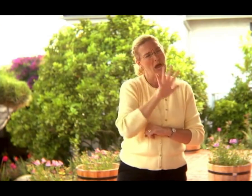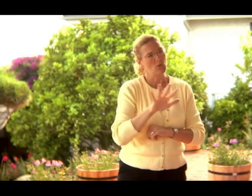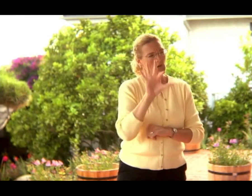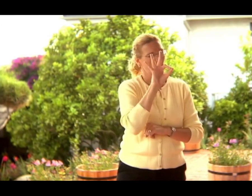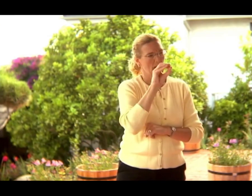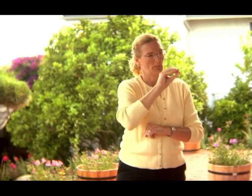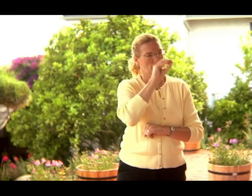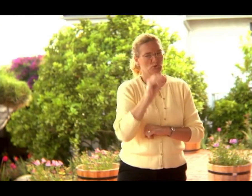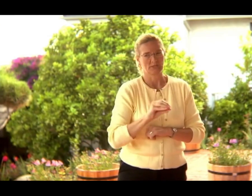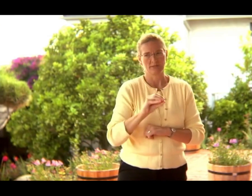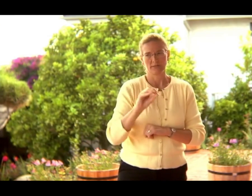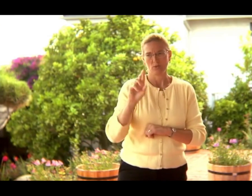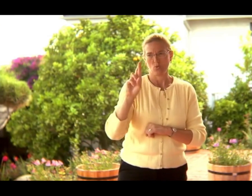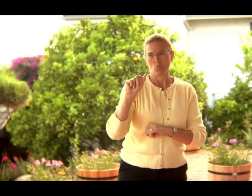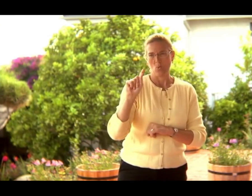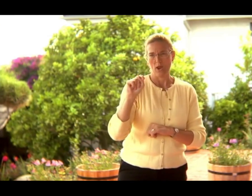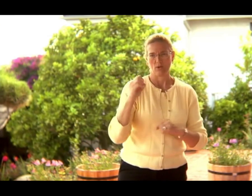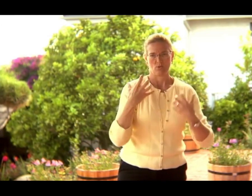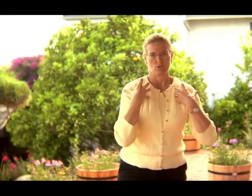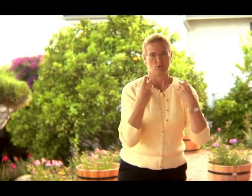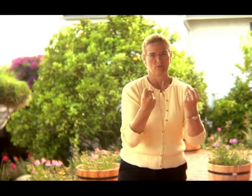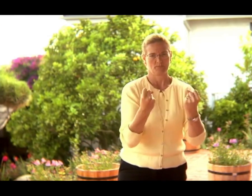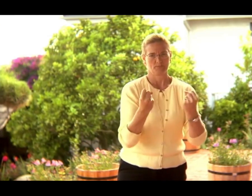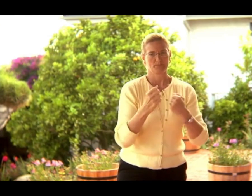This has about a 90% cure rate.